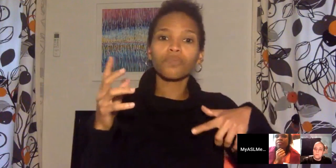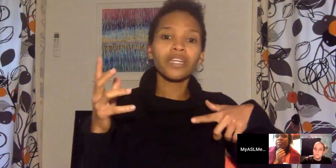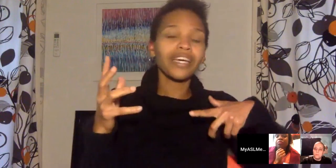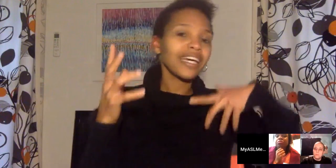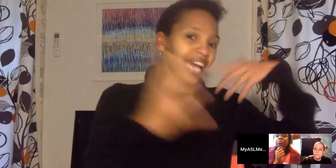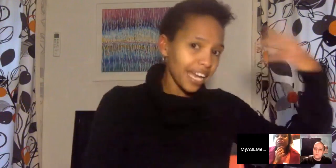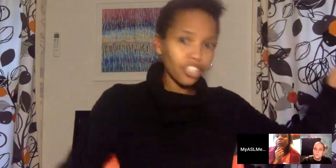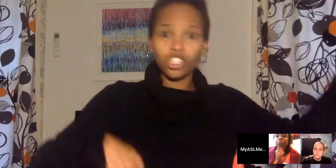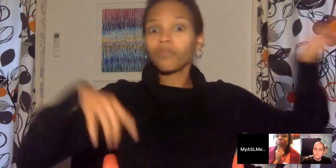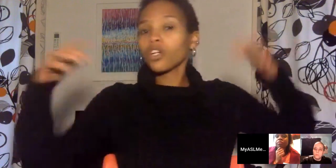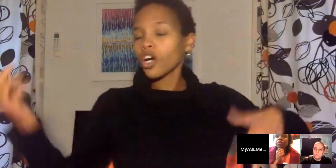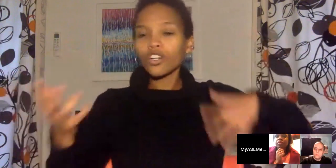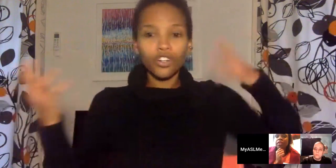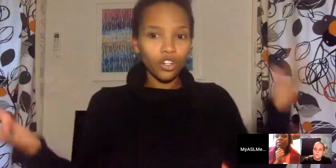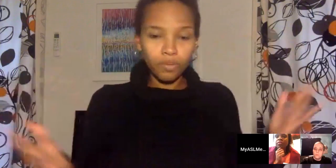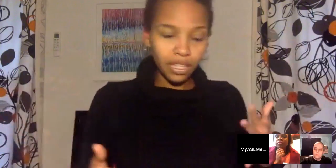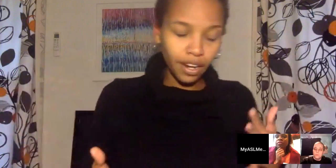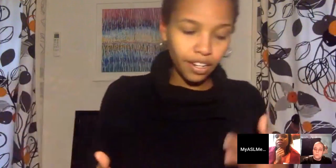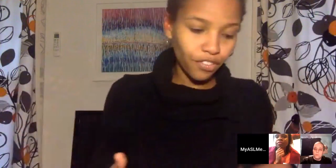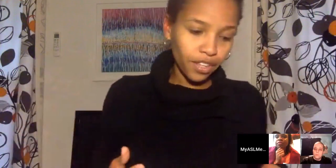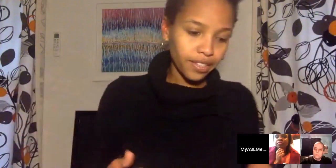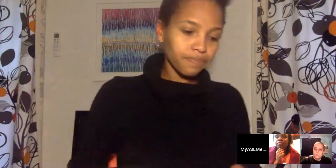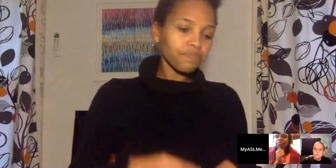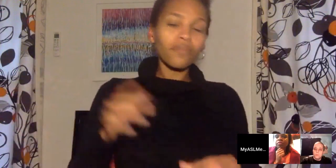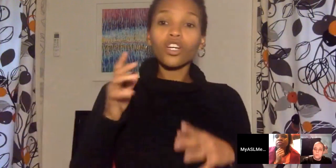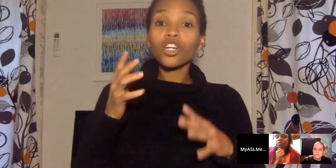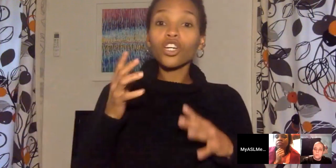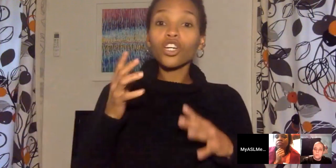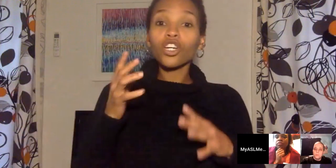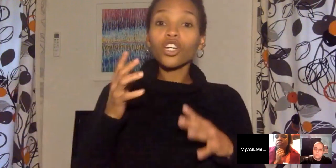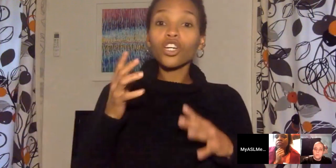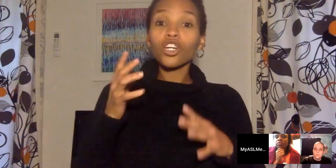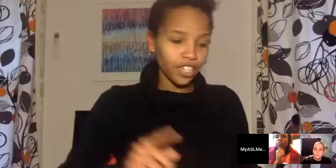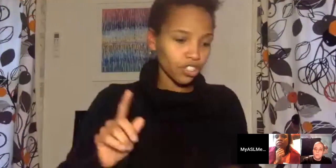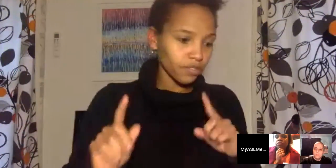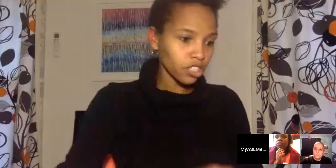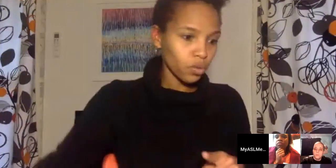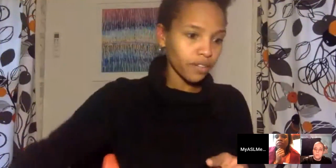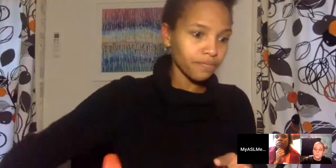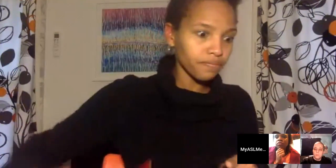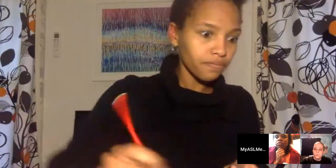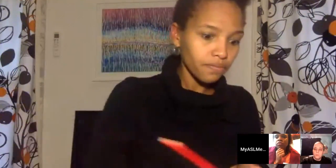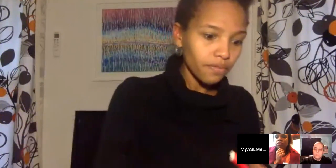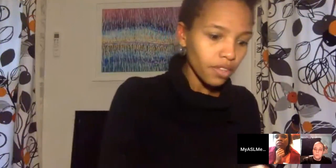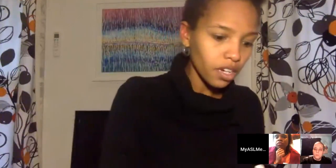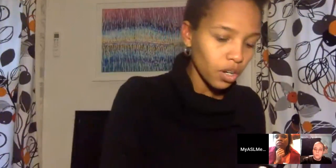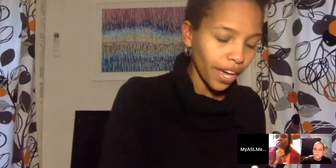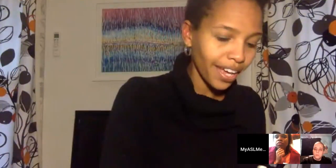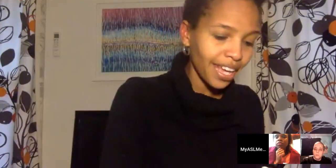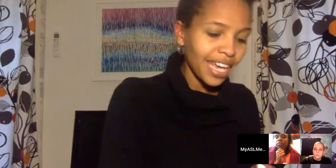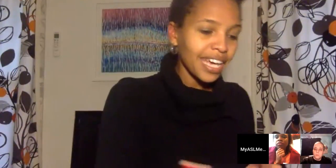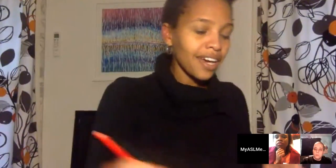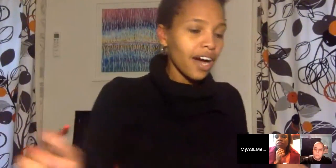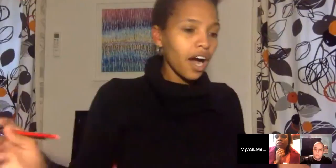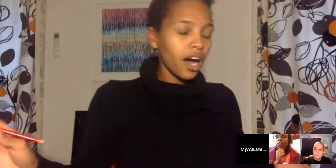be age, it could be, I don't know, it could be a lot of different things. Interesting observation, good one. Okay.